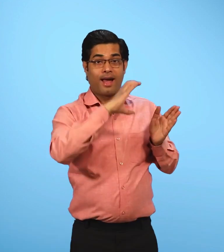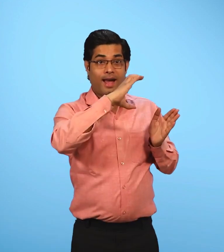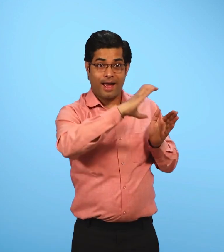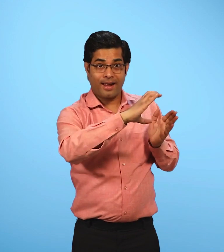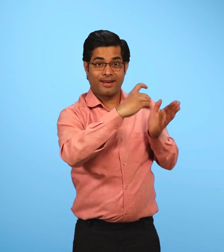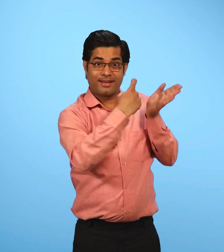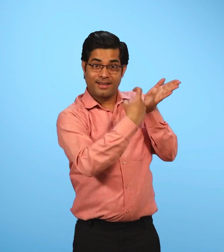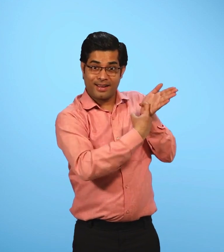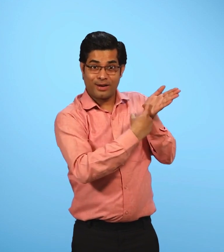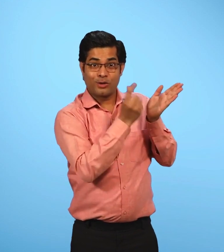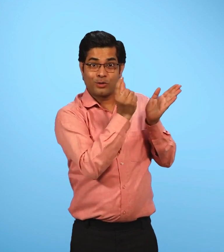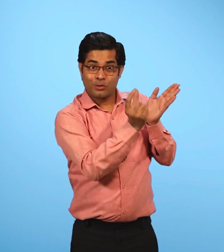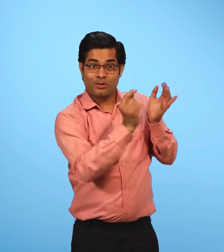Robinson Crusoe